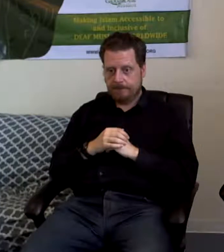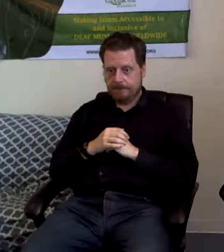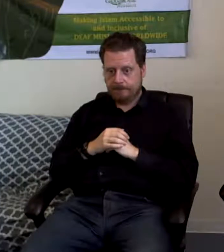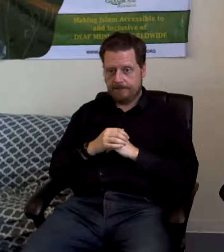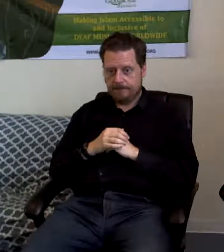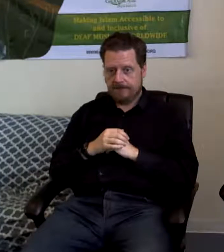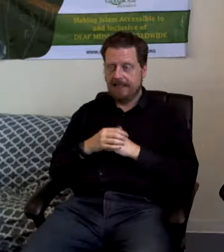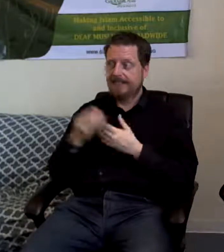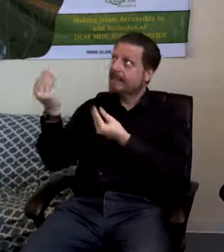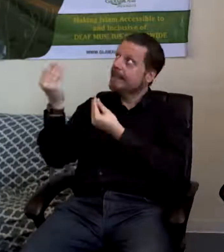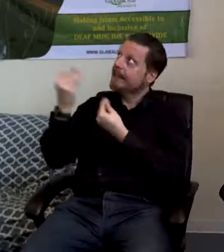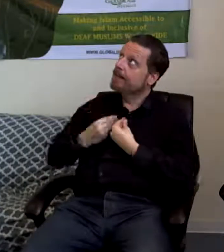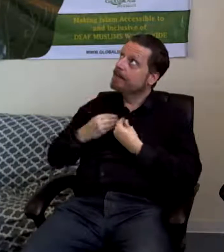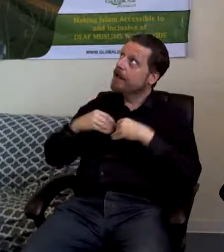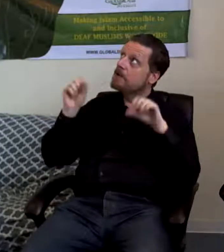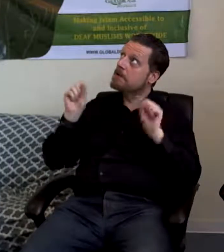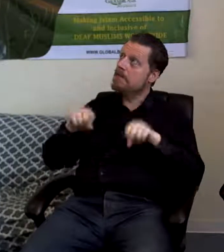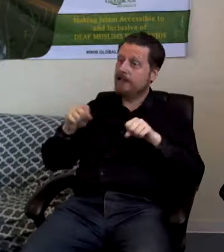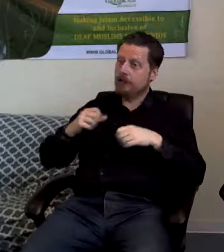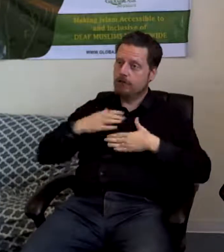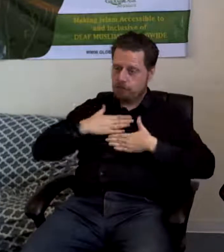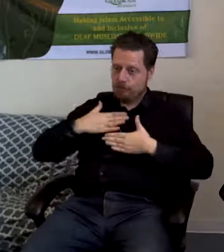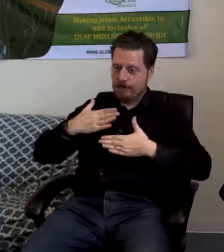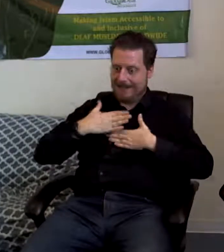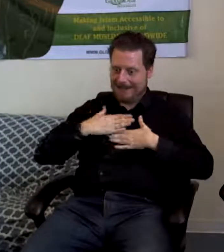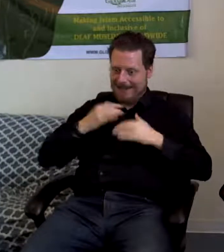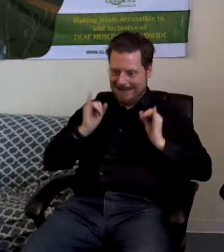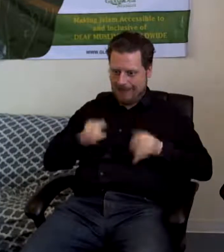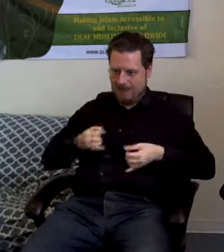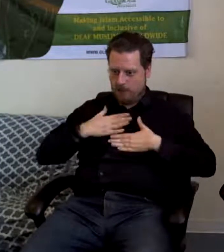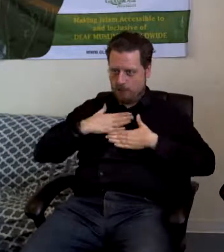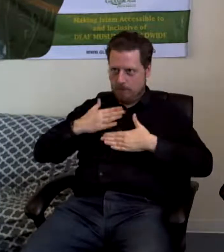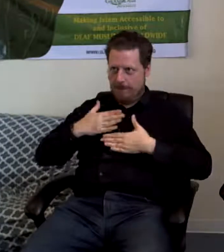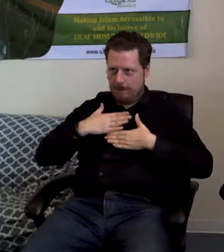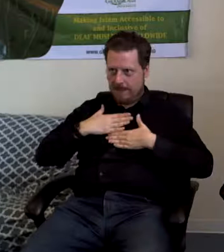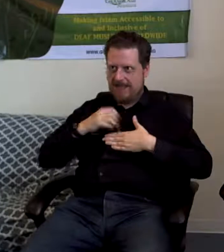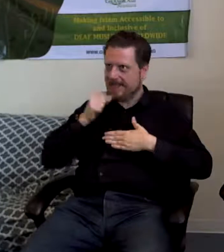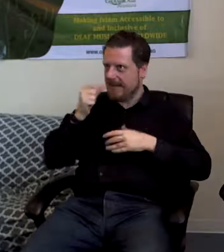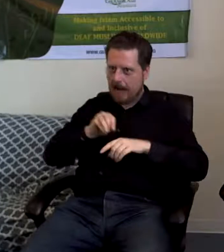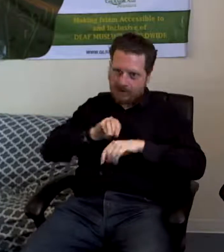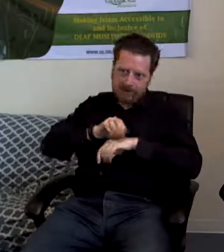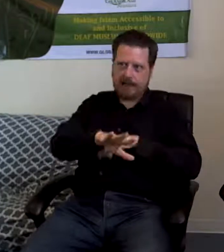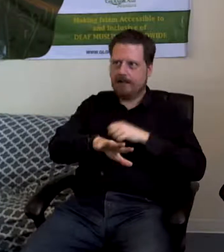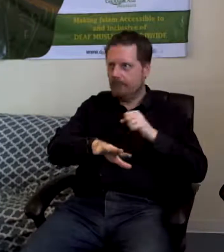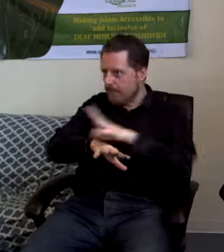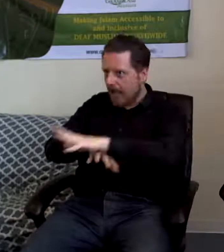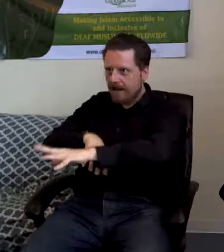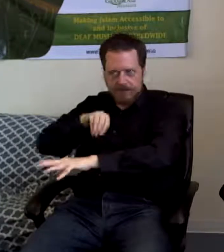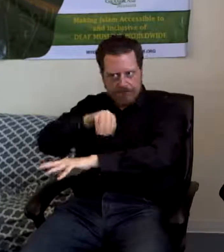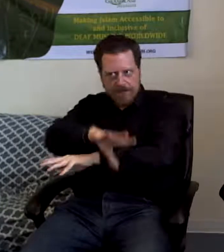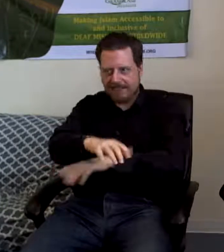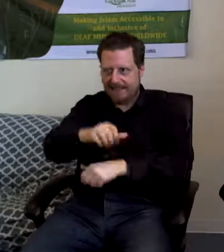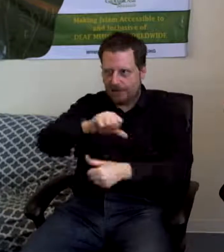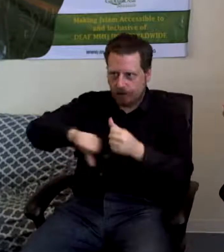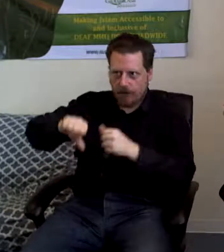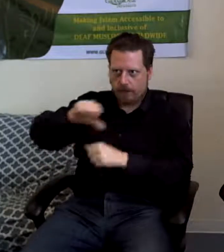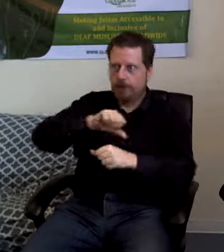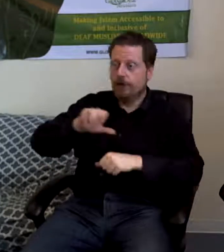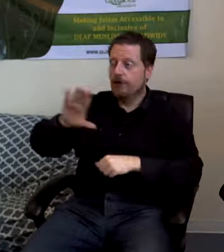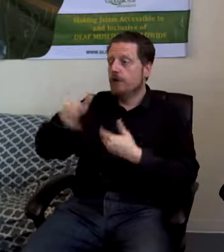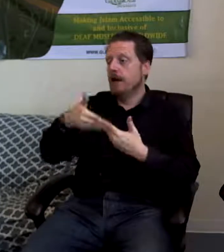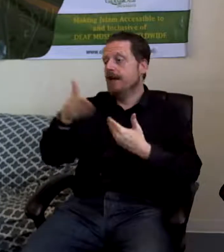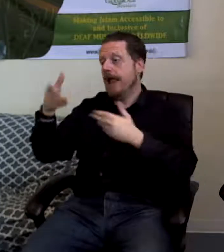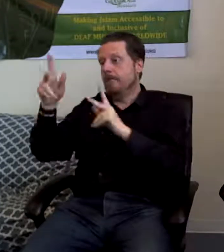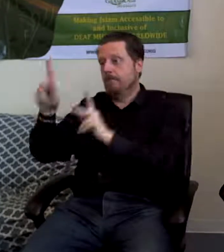the capacity to breathe individually and not to affect each other, right? Your neighbor may